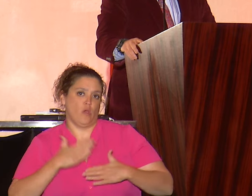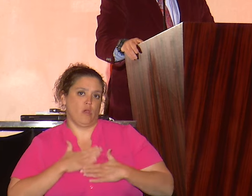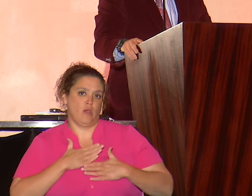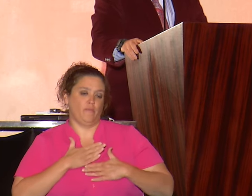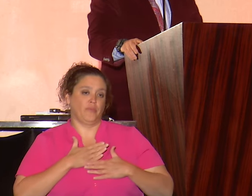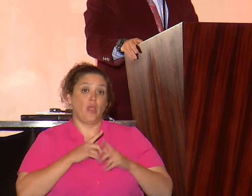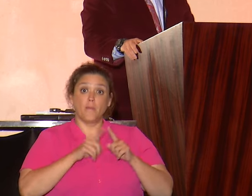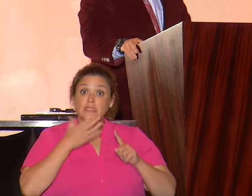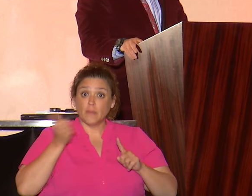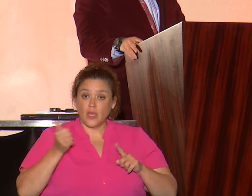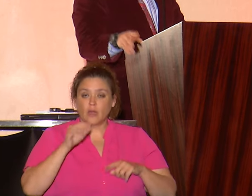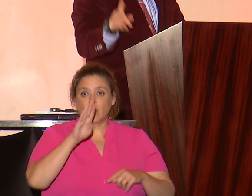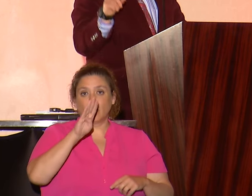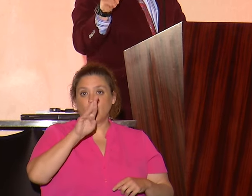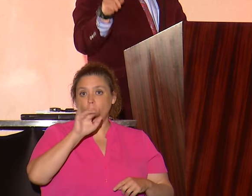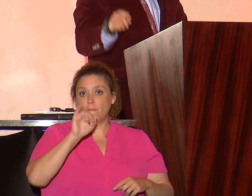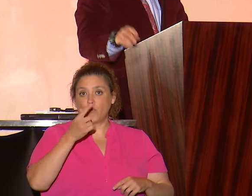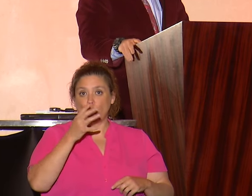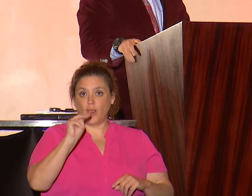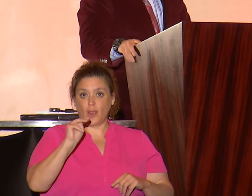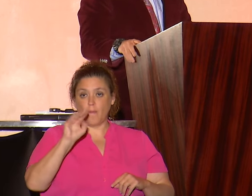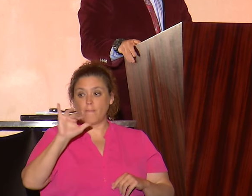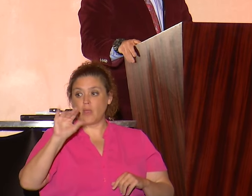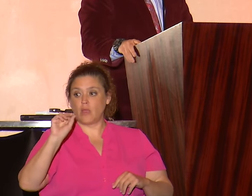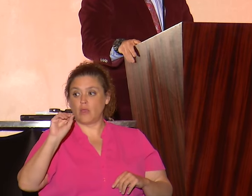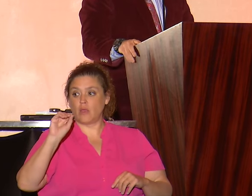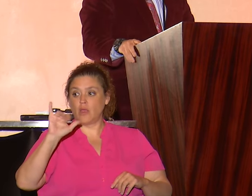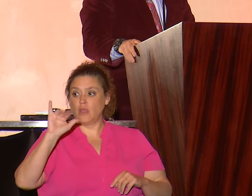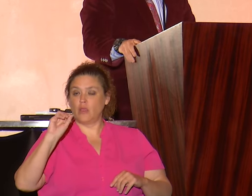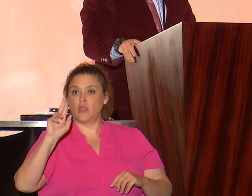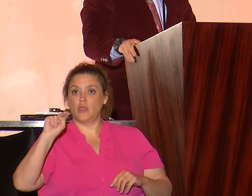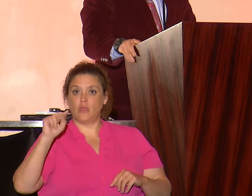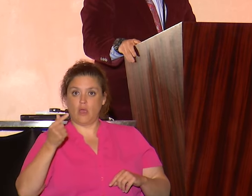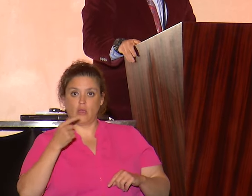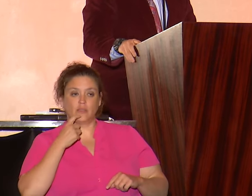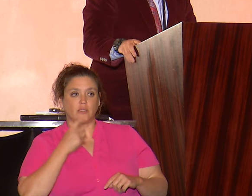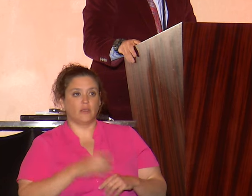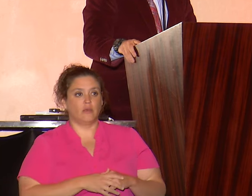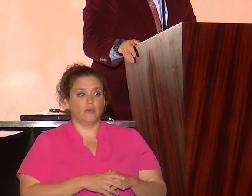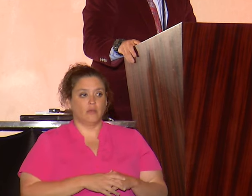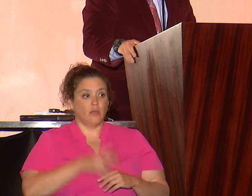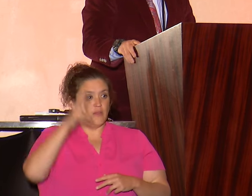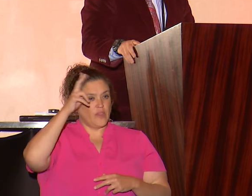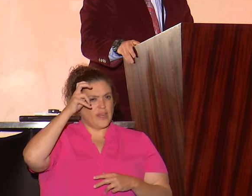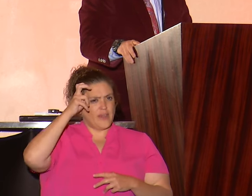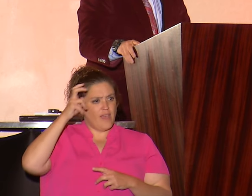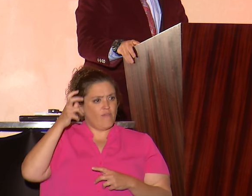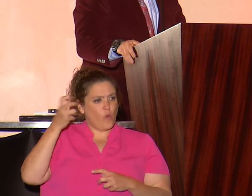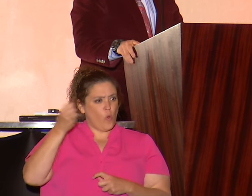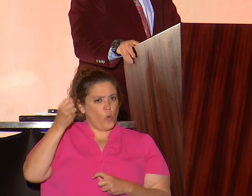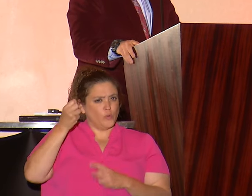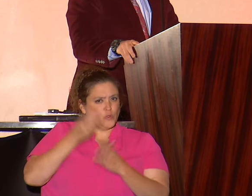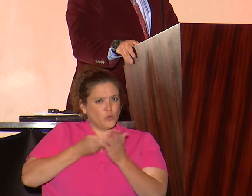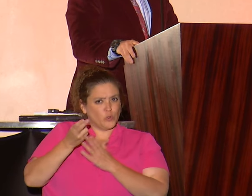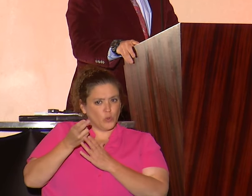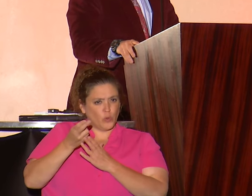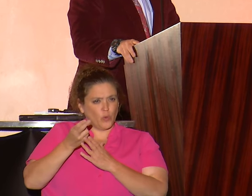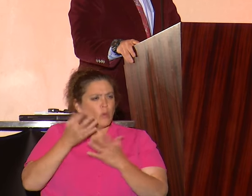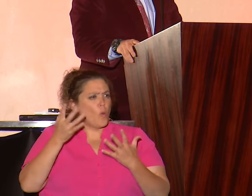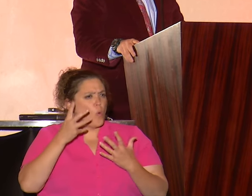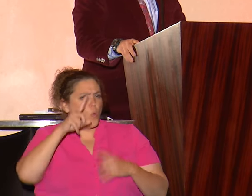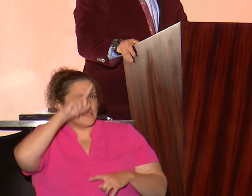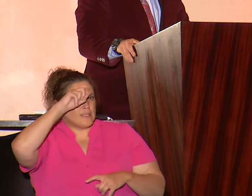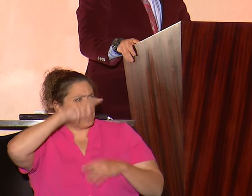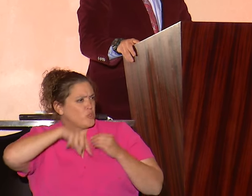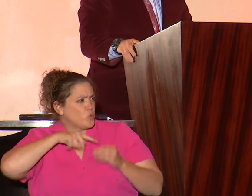Young said, this is Brigham Young, "The devil told the truth. What is the mystery about